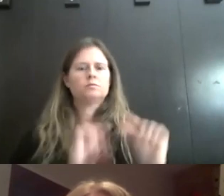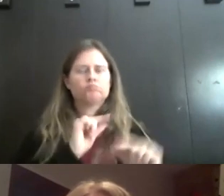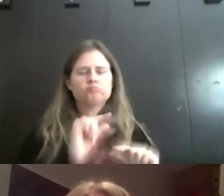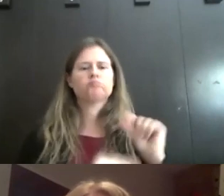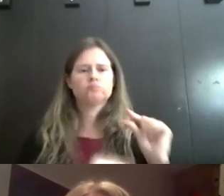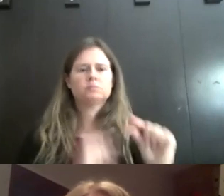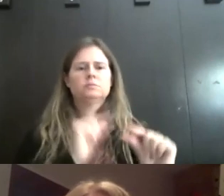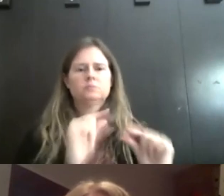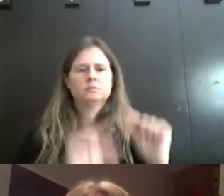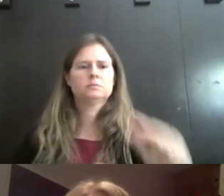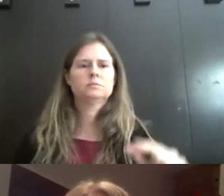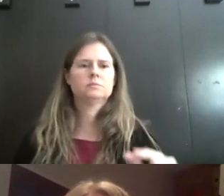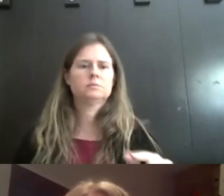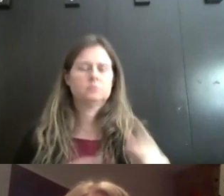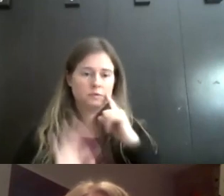And I'll give you an example.